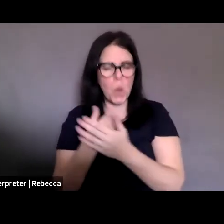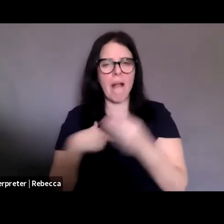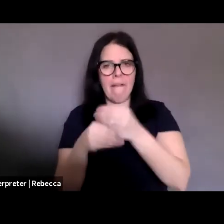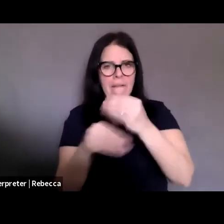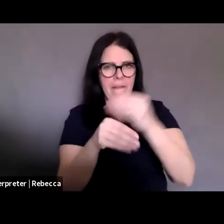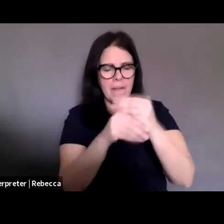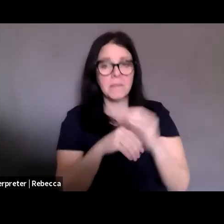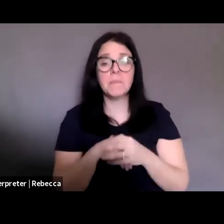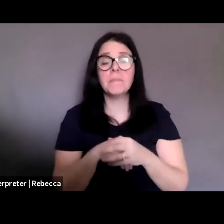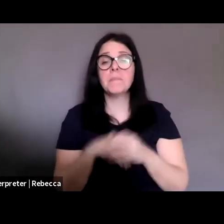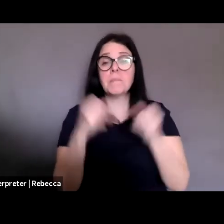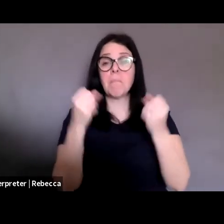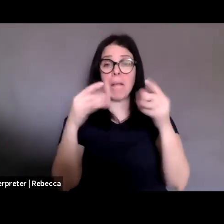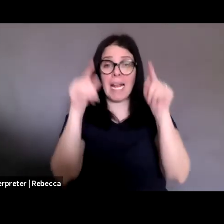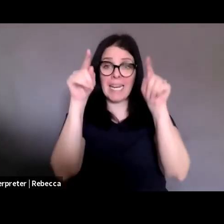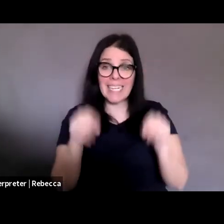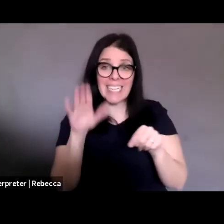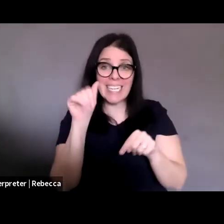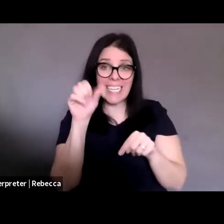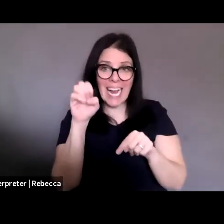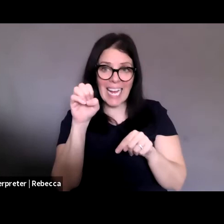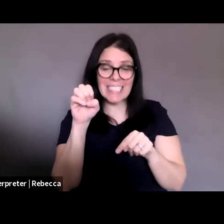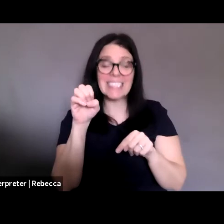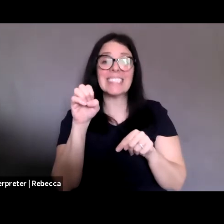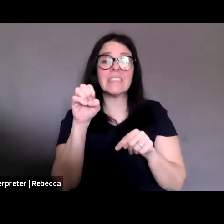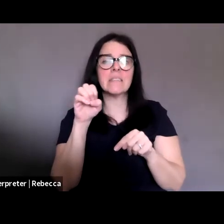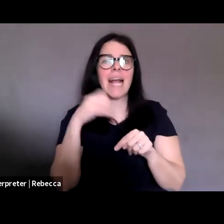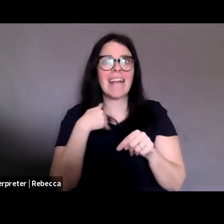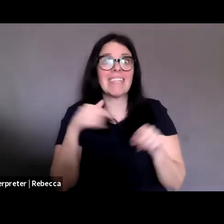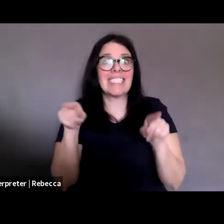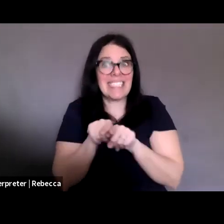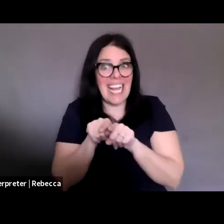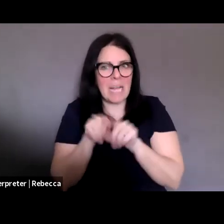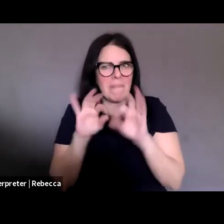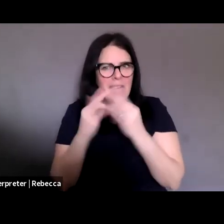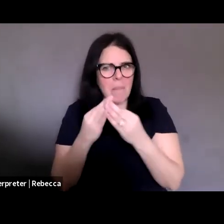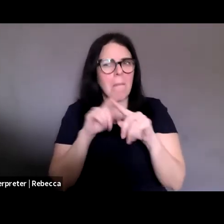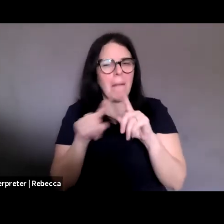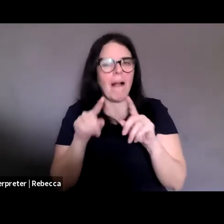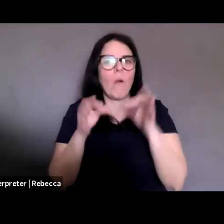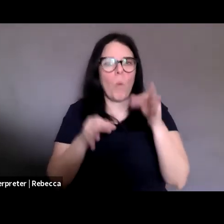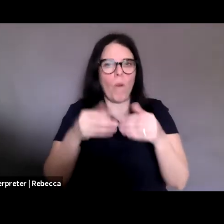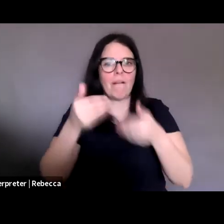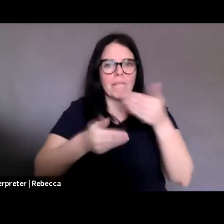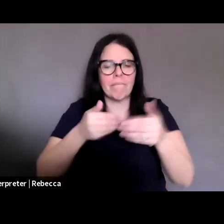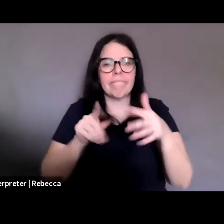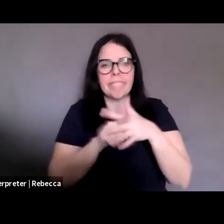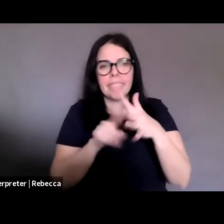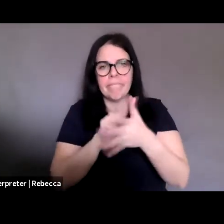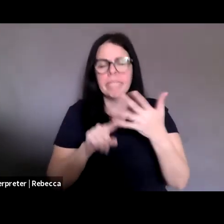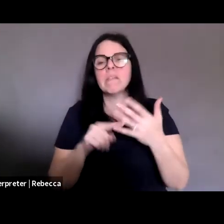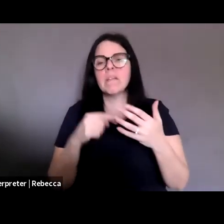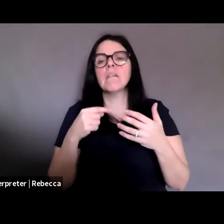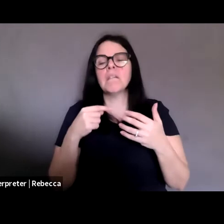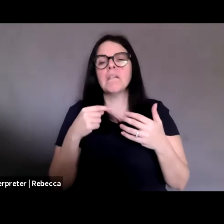Multiple cases involving the same family were counted as one case. The final sample was